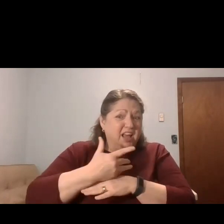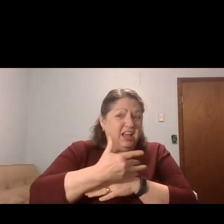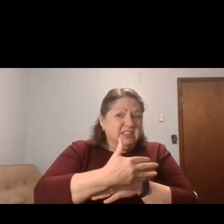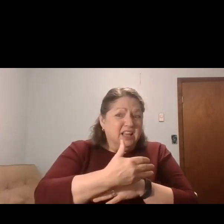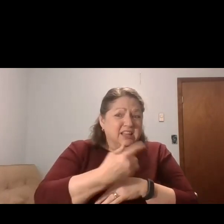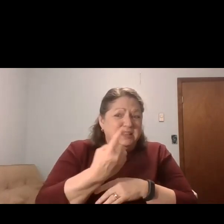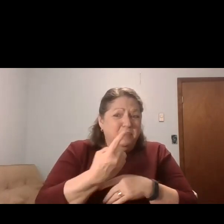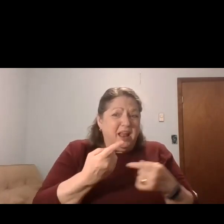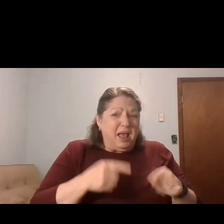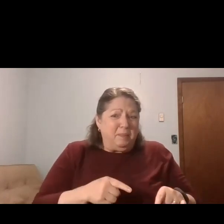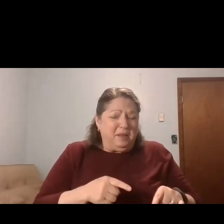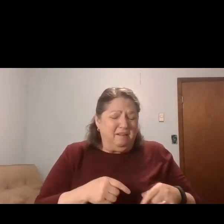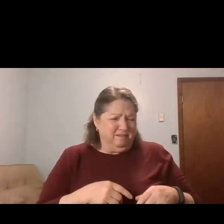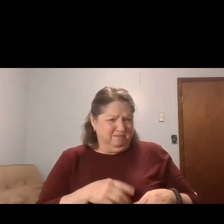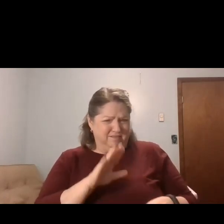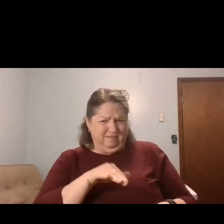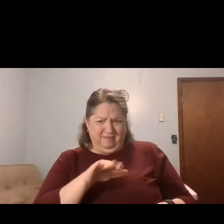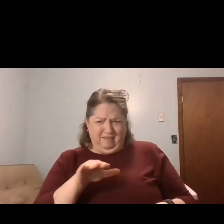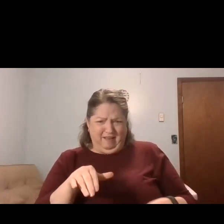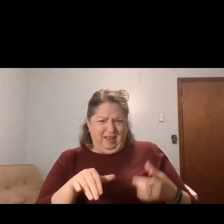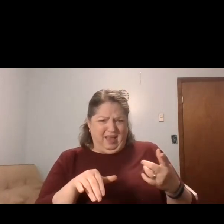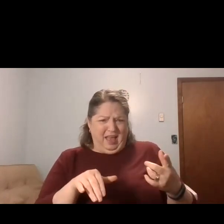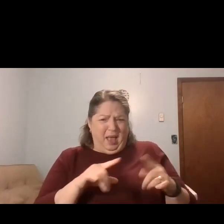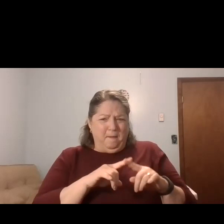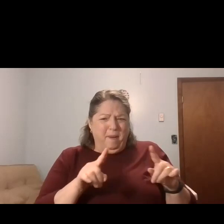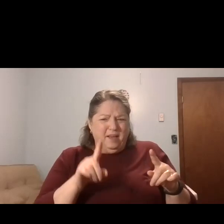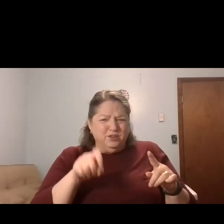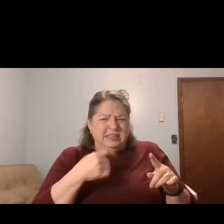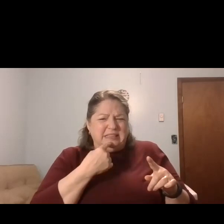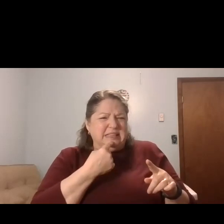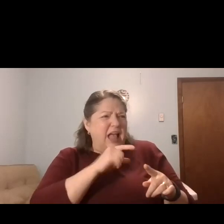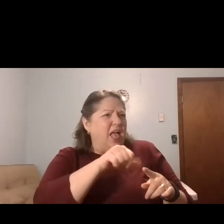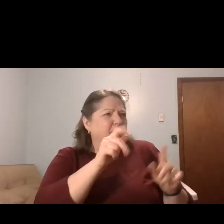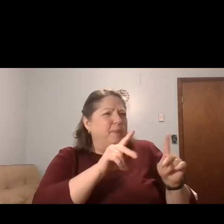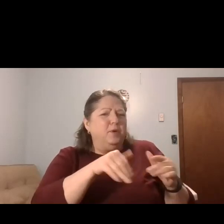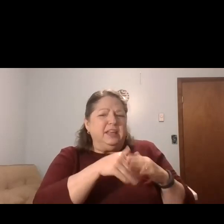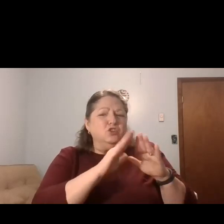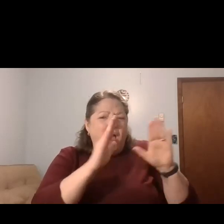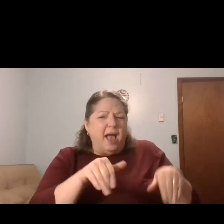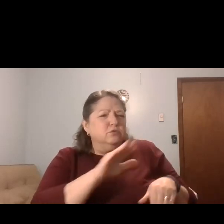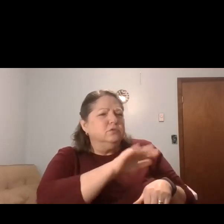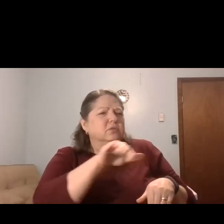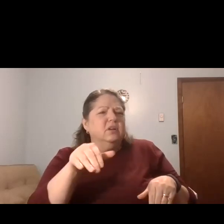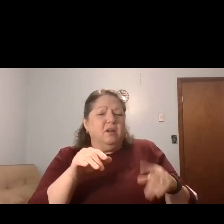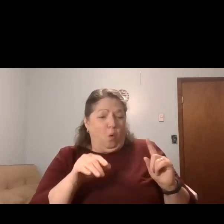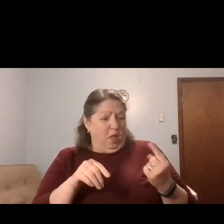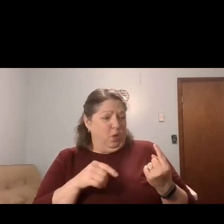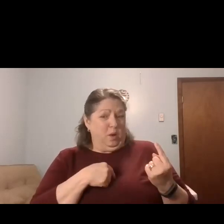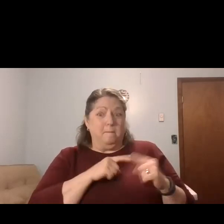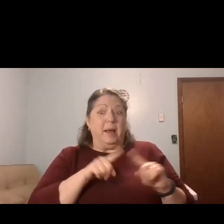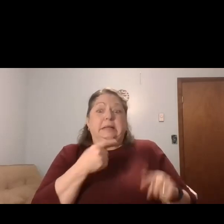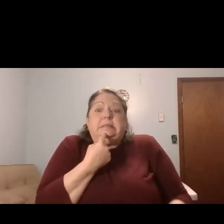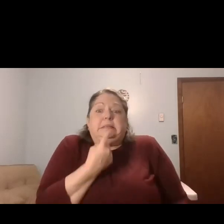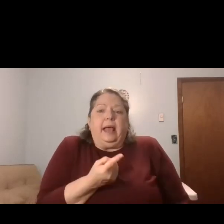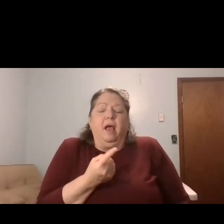someone in that room with you right now, say, but on the third day, even if you're alone, say, but on the third